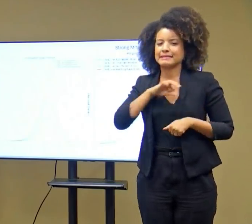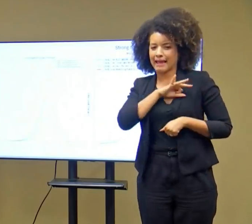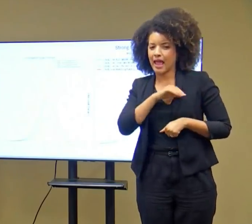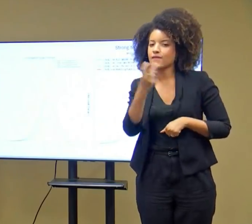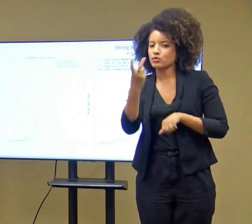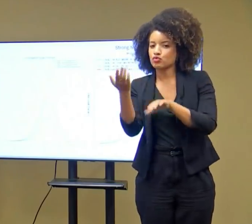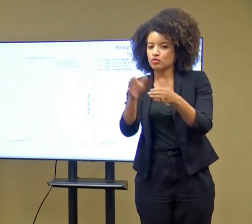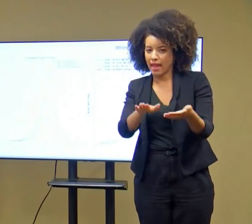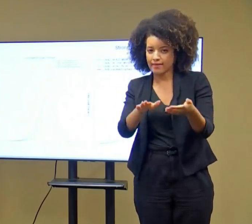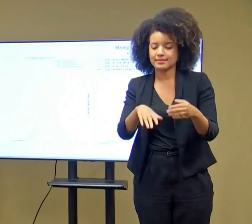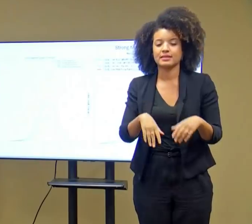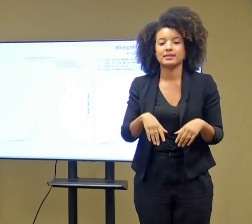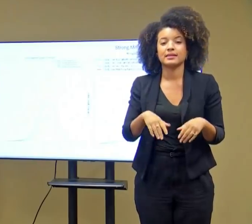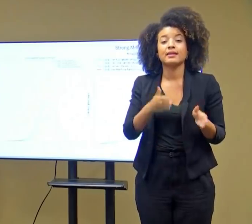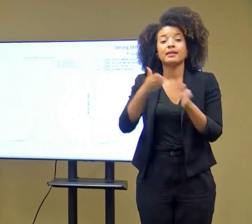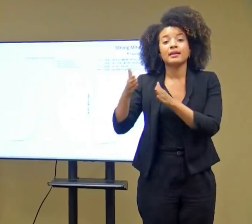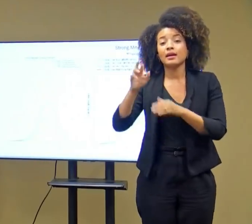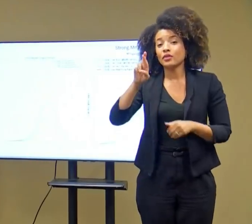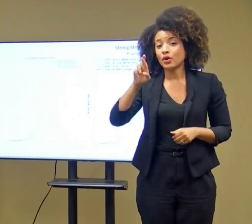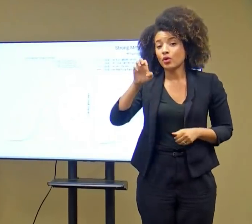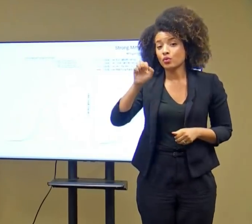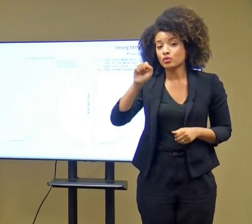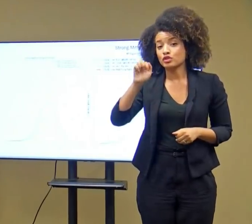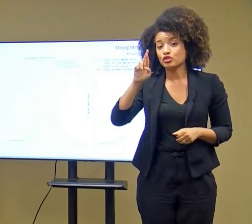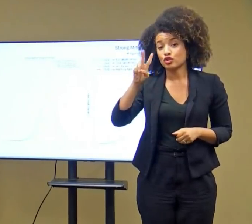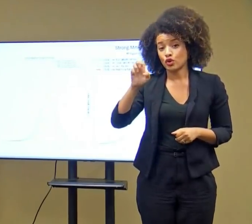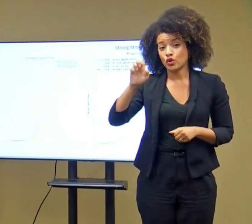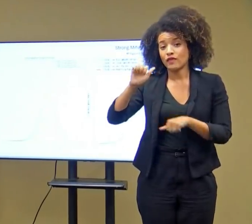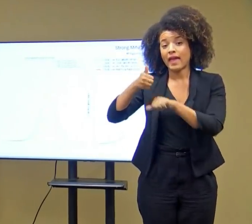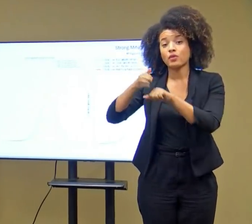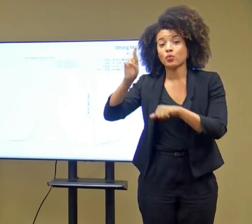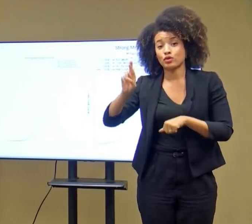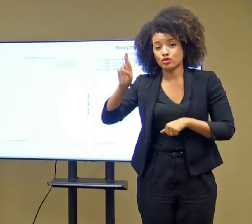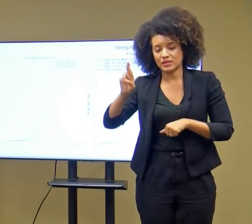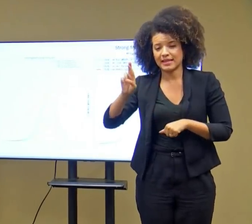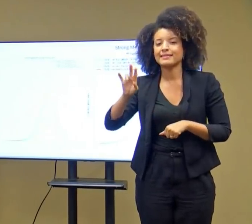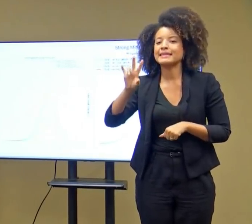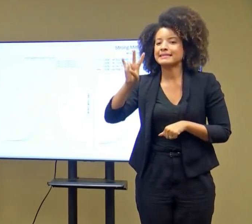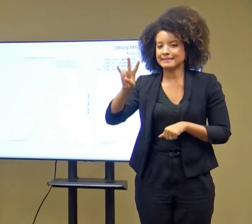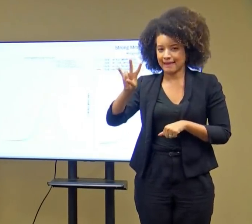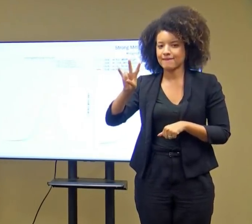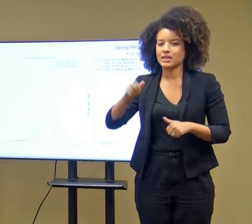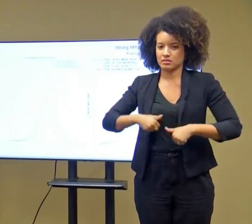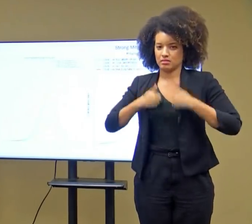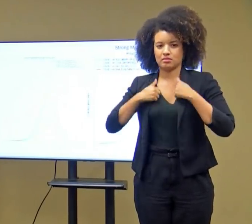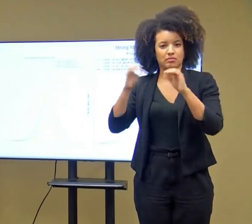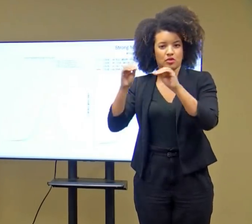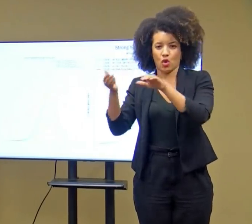deaths. The Reserve at Richardson, 7 residents, 0 deaths.